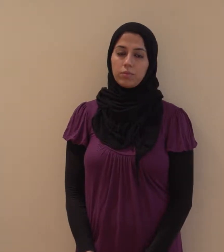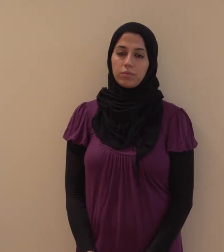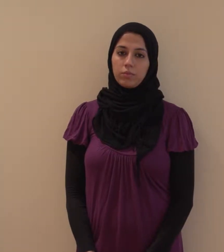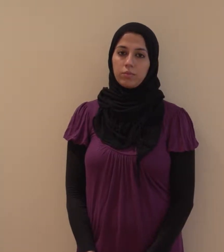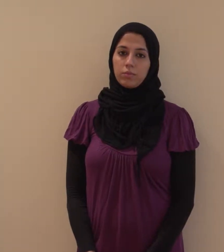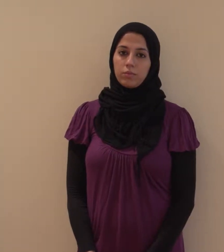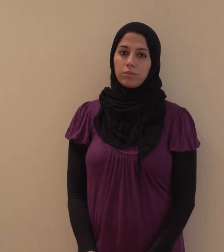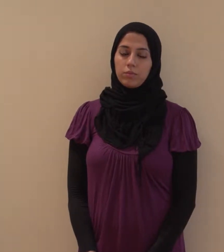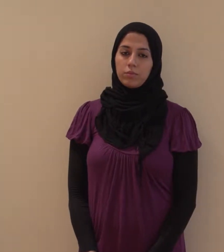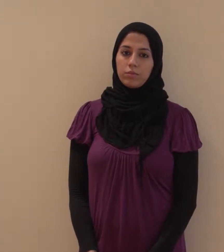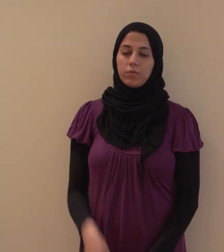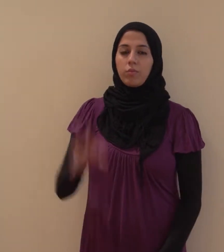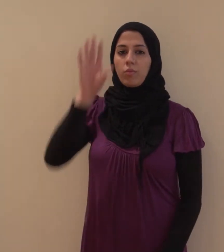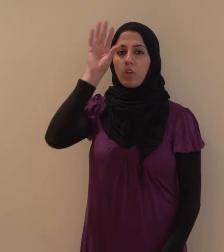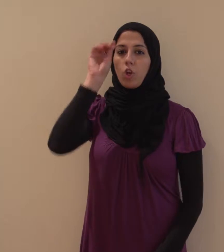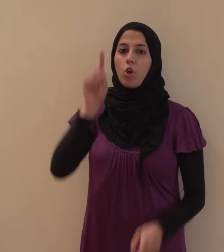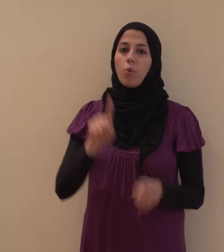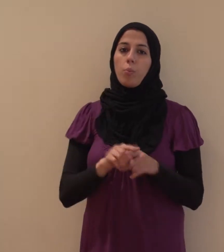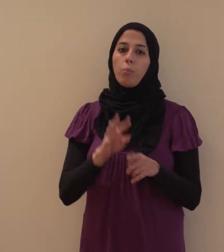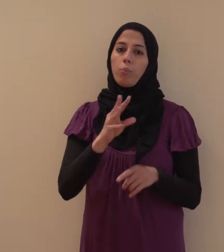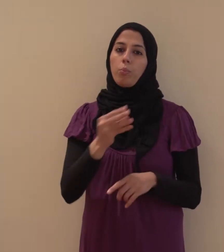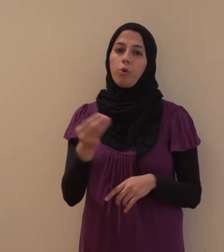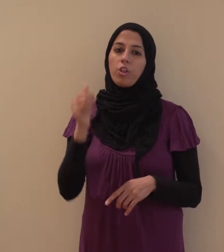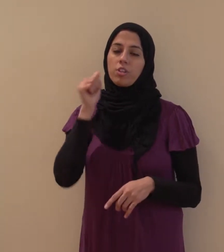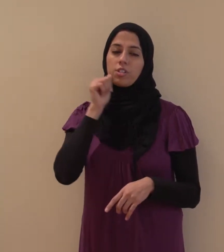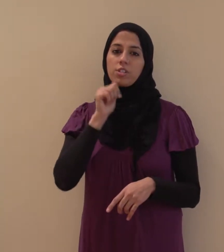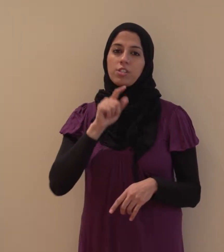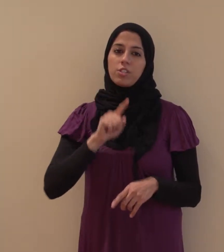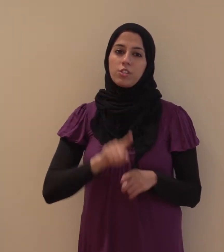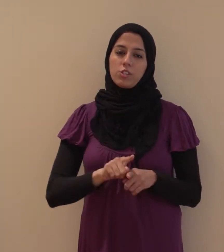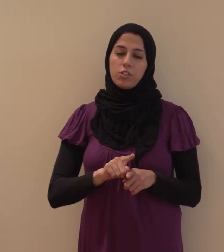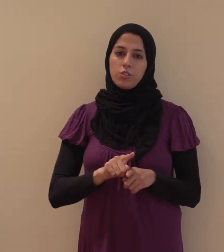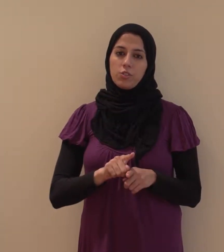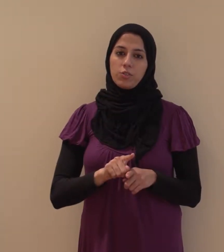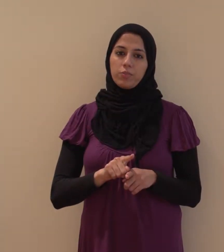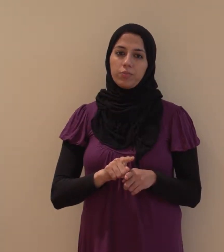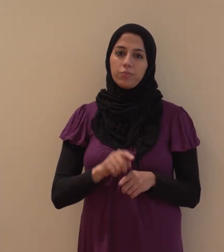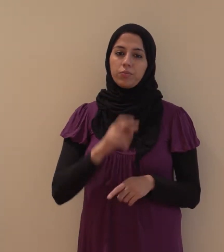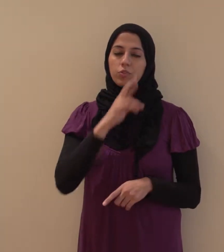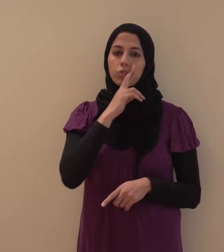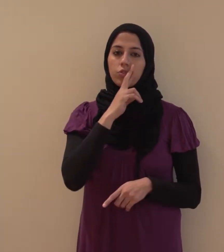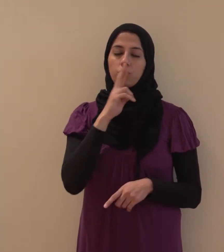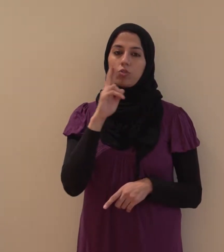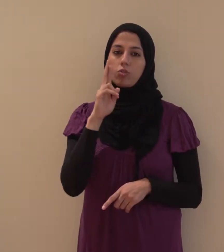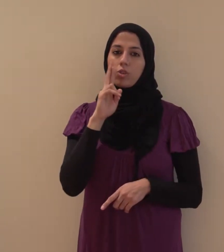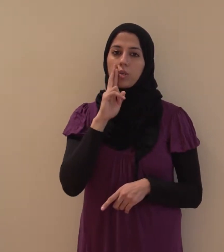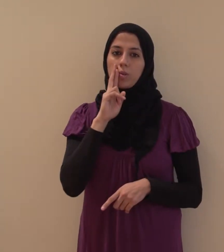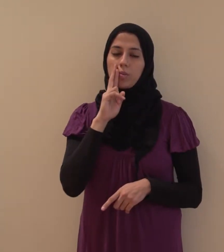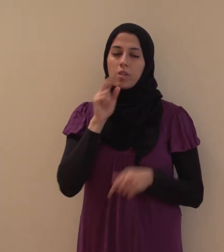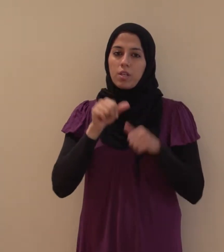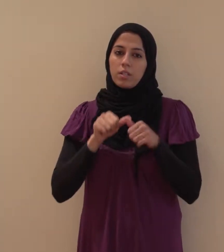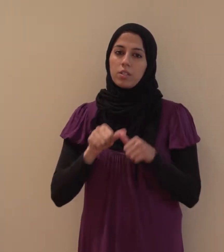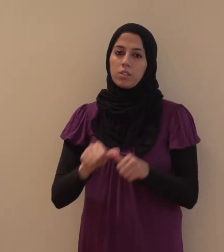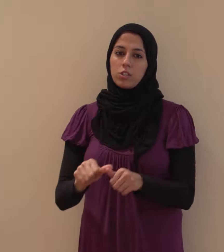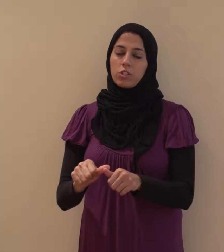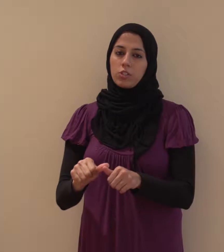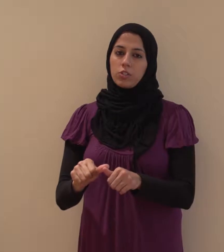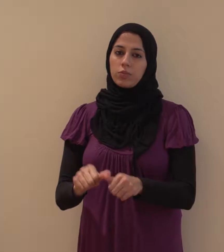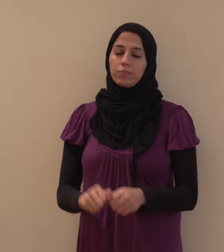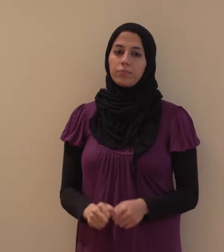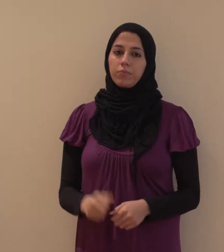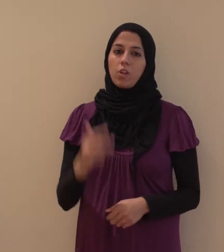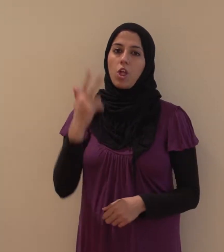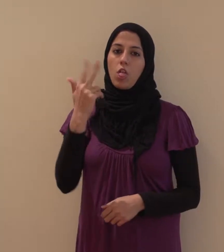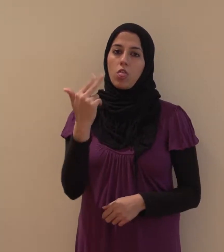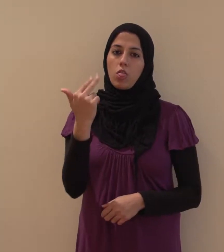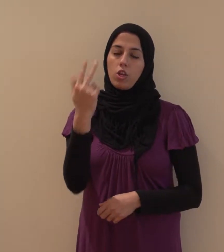the month of Ramadan is going on, and today is 13th day of Ramadan. Alhamdulillah, we have